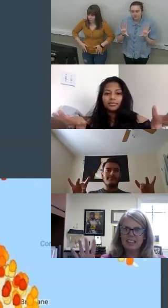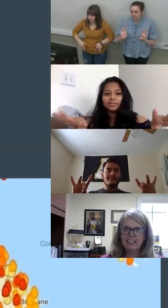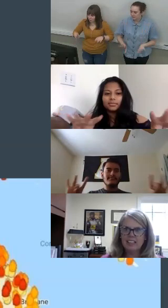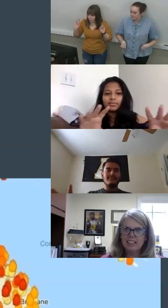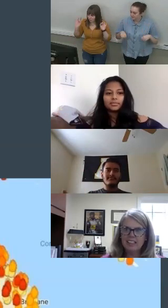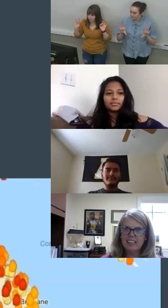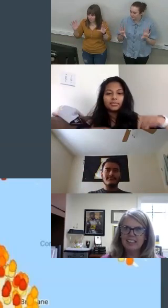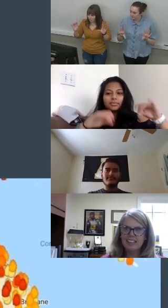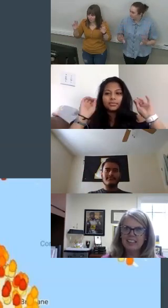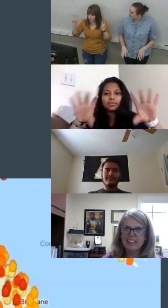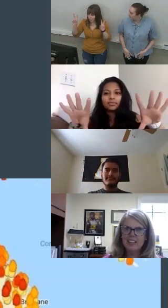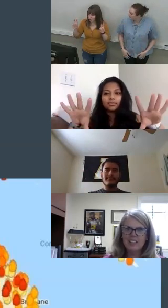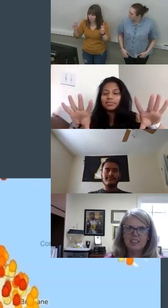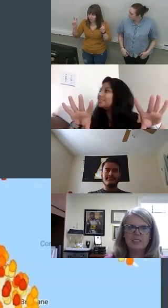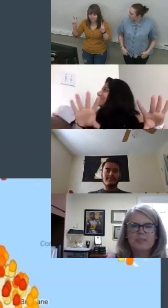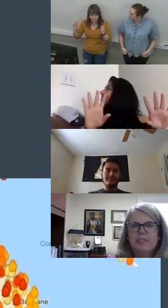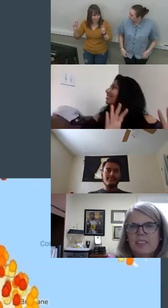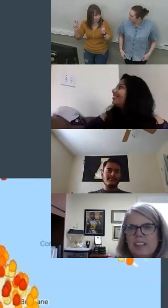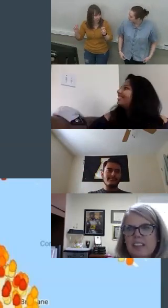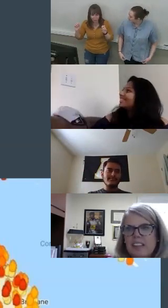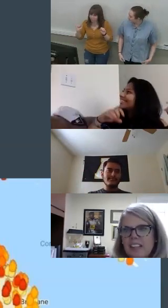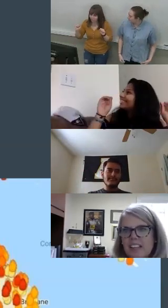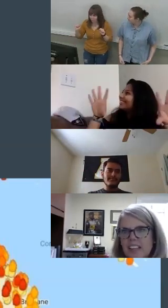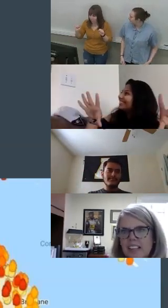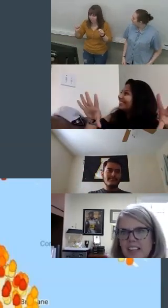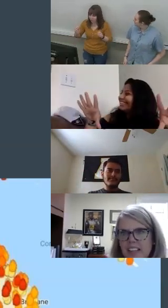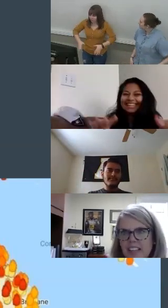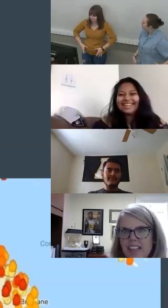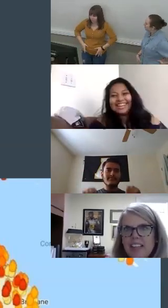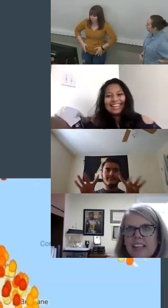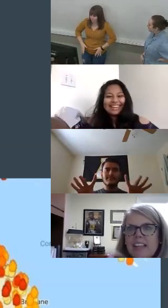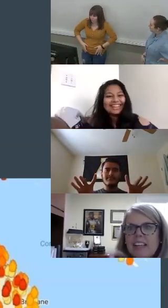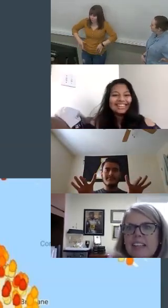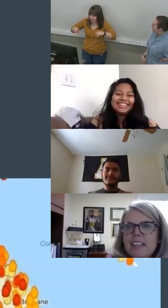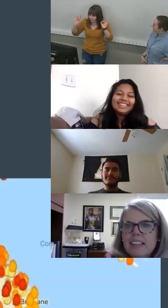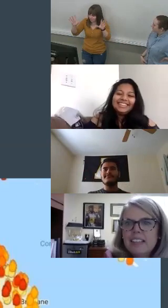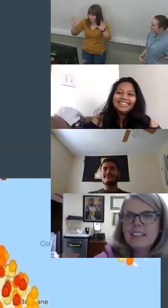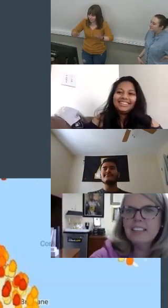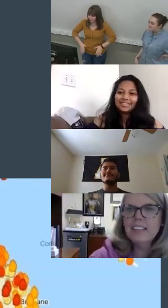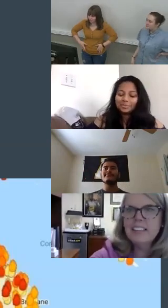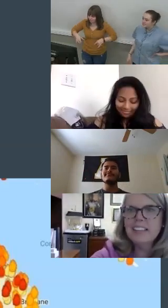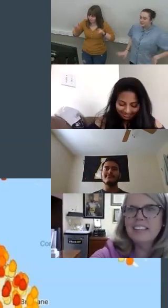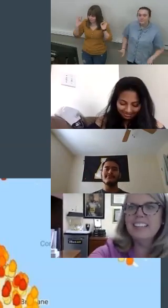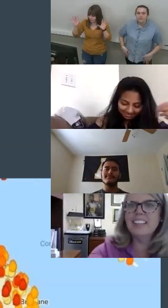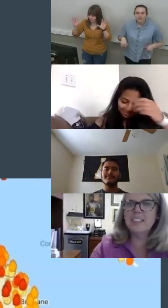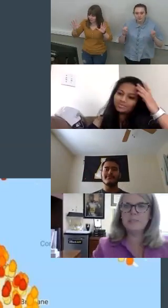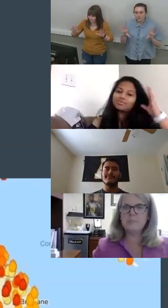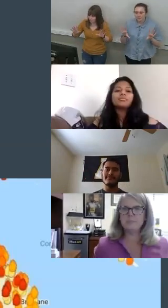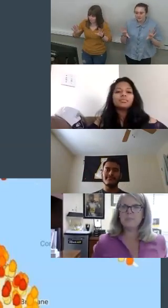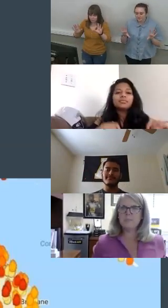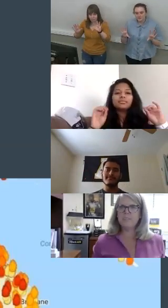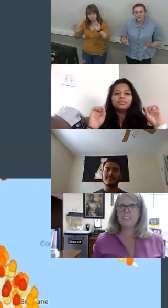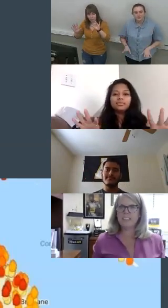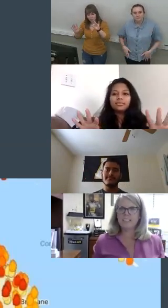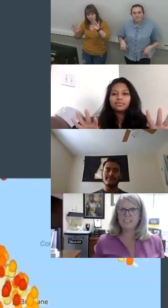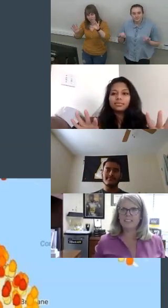I always remember it, if you've ever seen those Australian Wranglers that go out, they have those really big belts. If that helps you